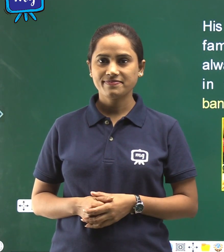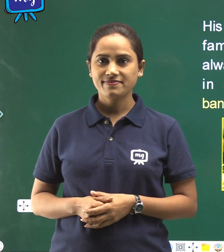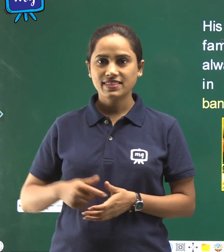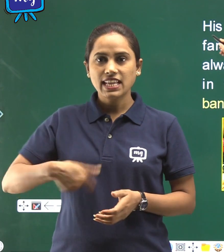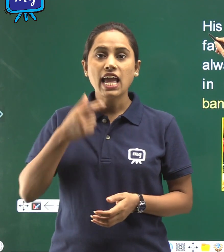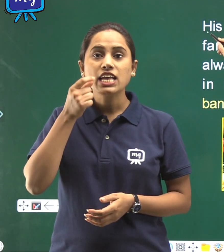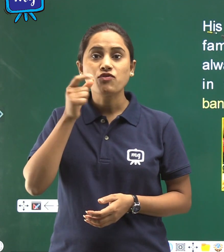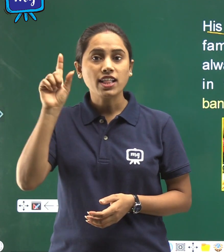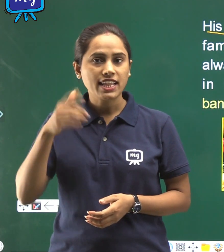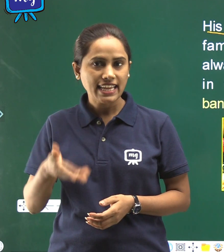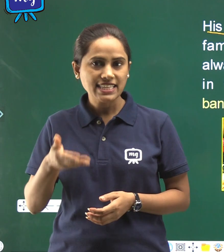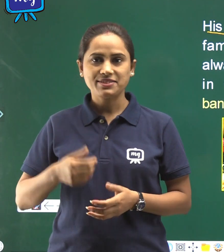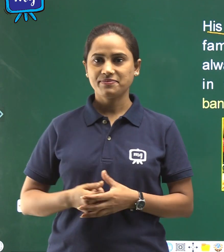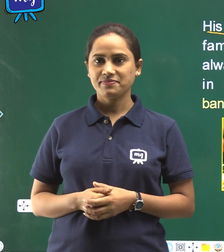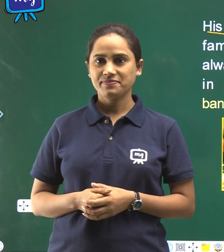His father is